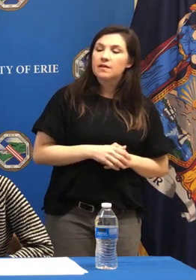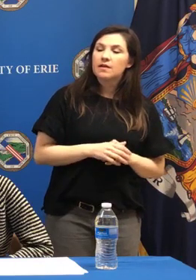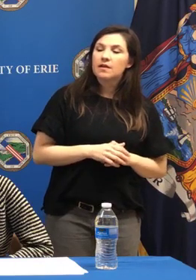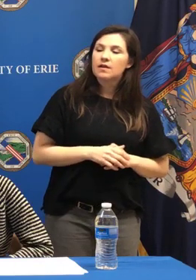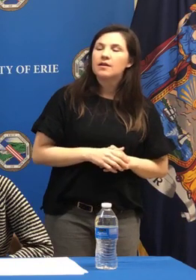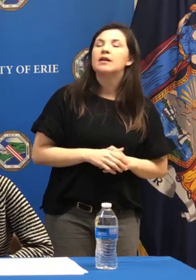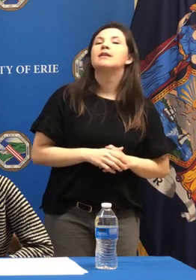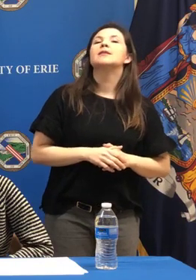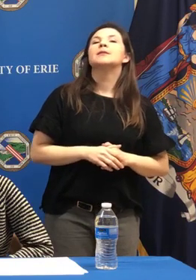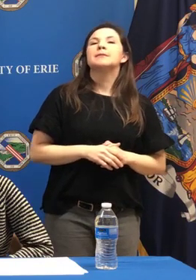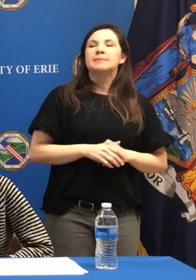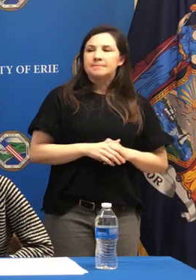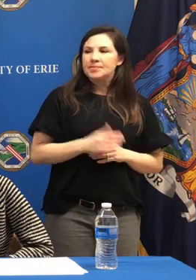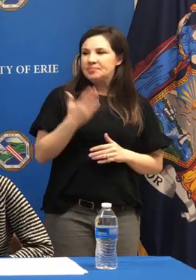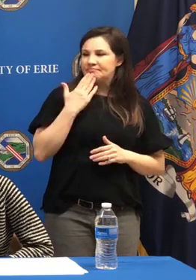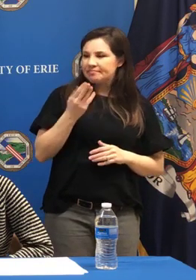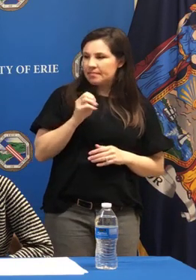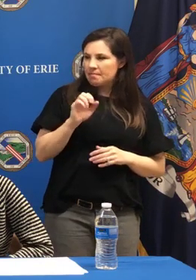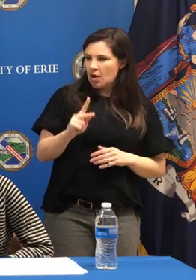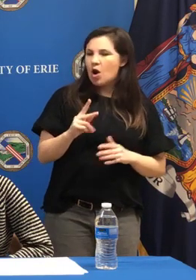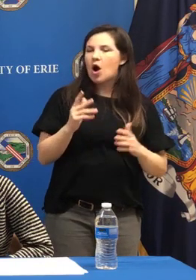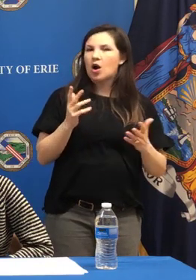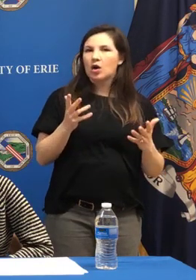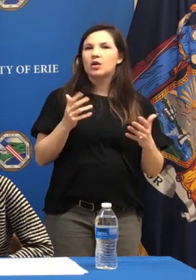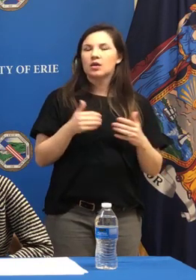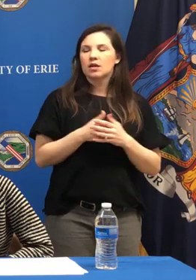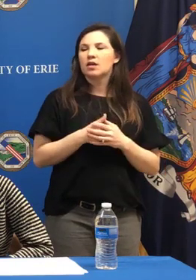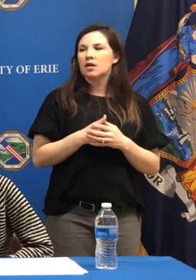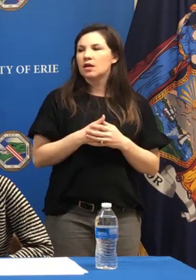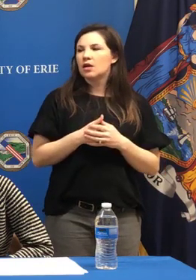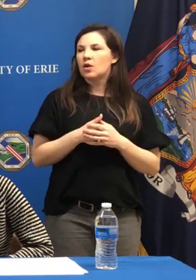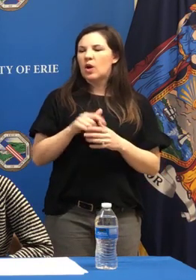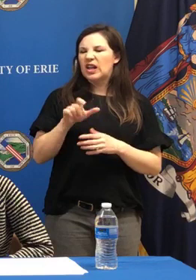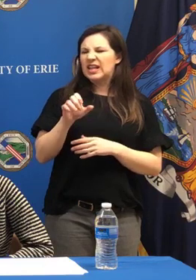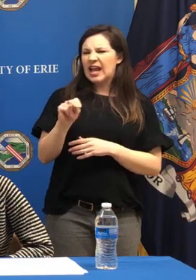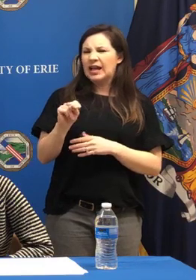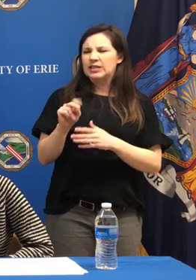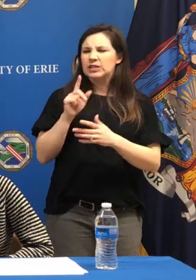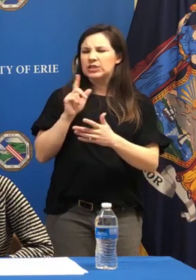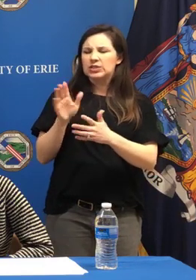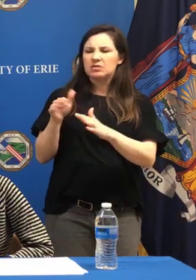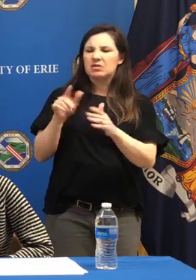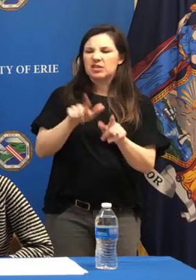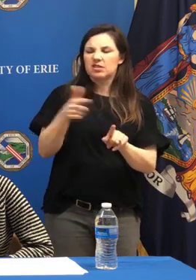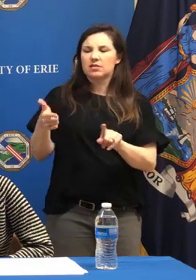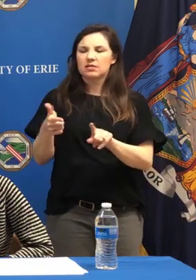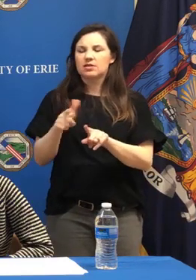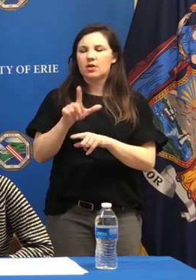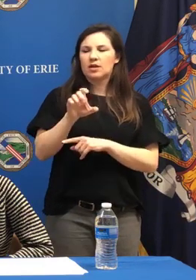Hey, actually, Mark, Leanne's closer to a deadline, so she's going to take the first question if you don't mind. That's fine. Go ahead, Leanne.